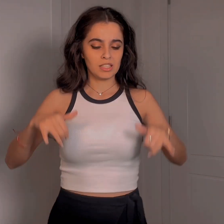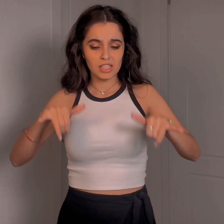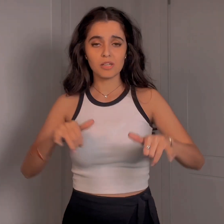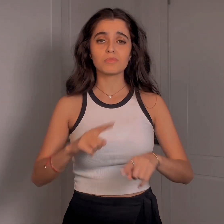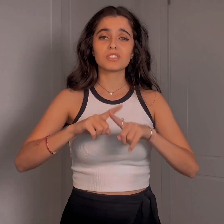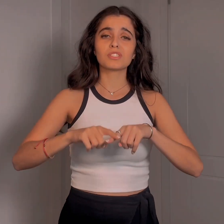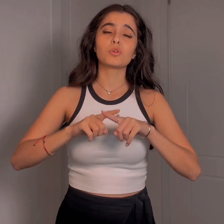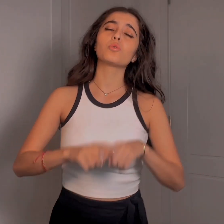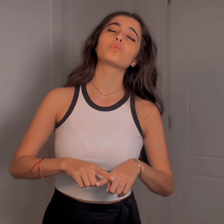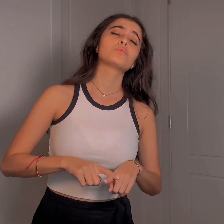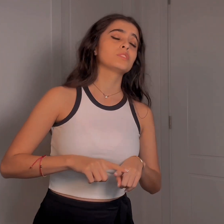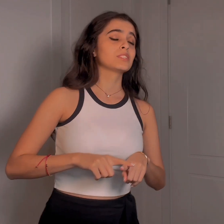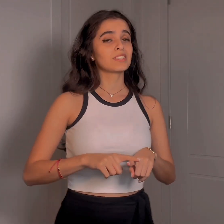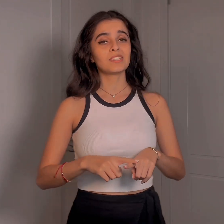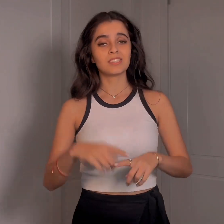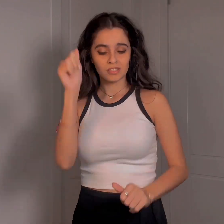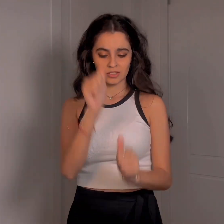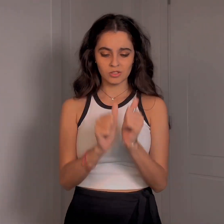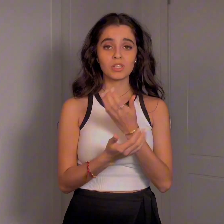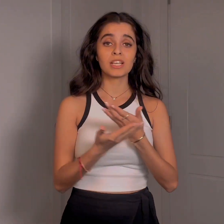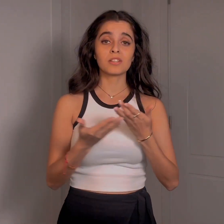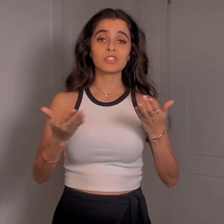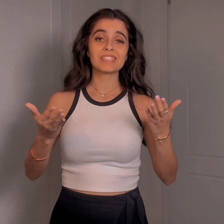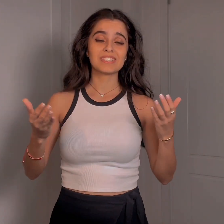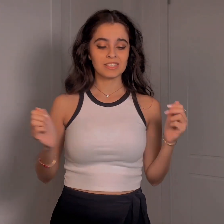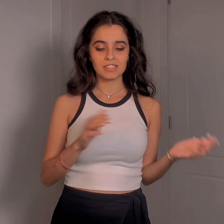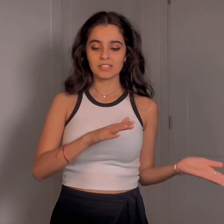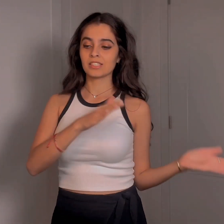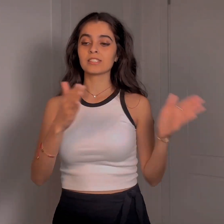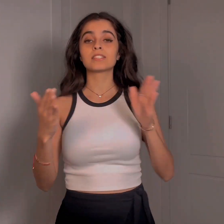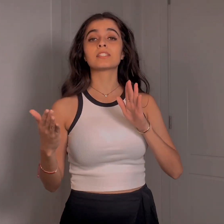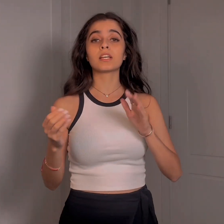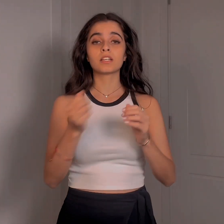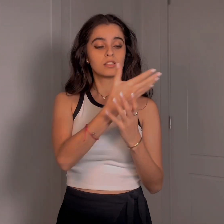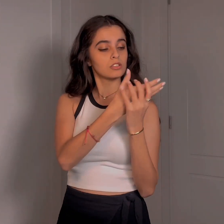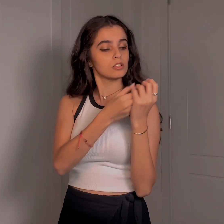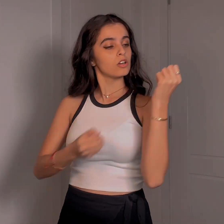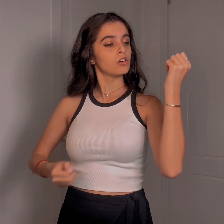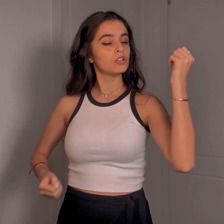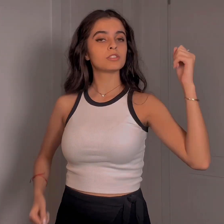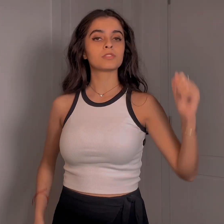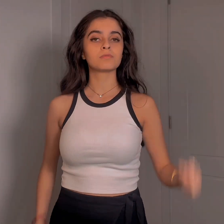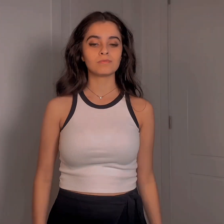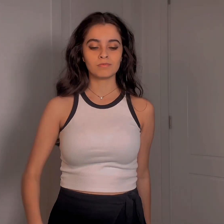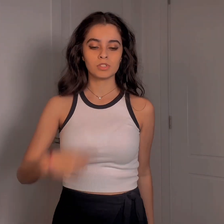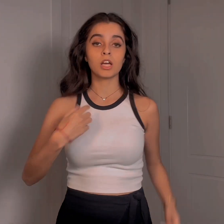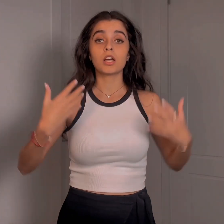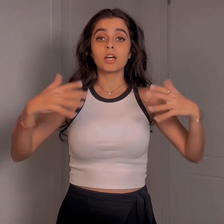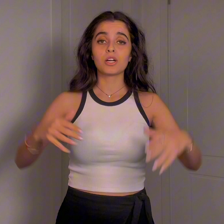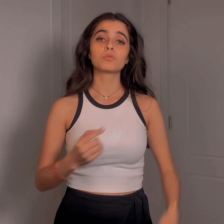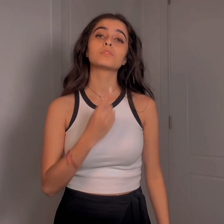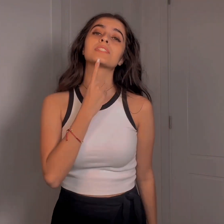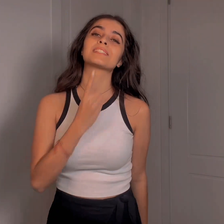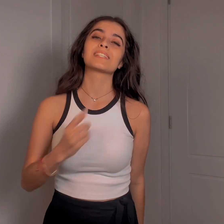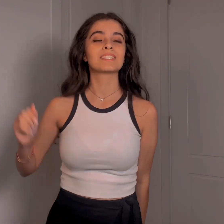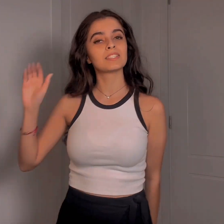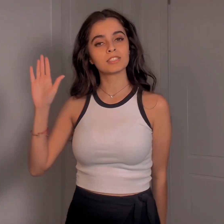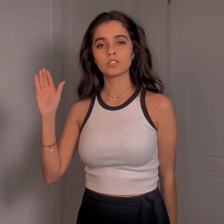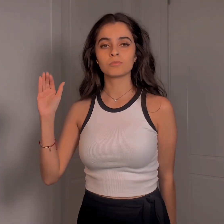I'm still holding on to everything that's dead and gone. I don't wanna say